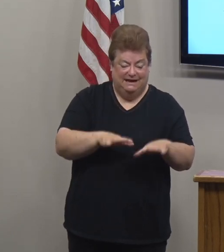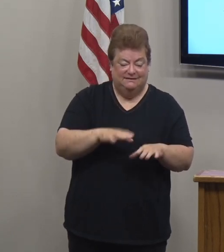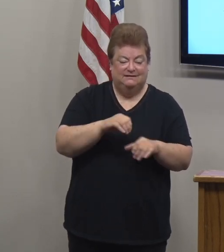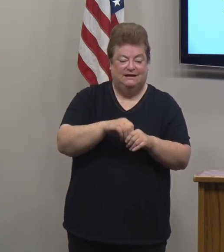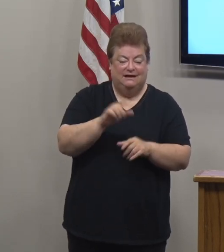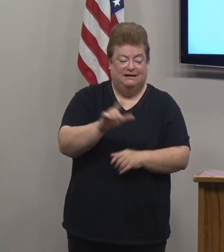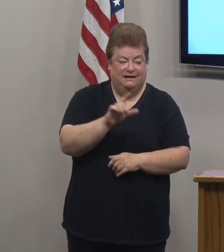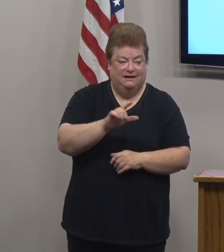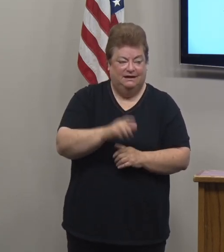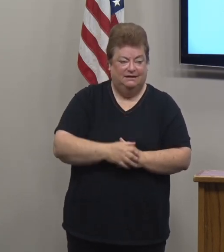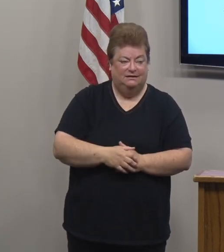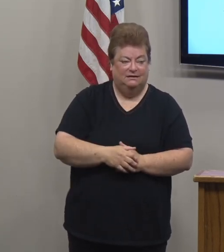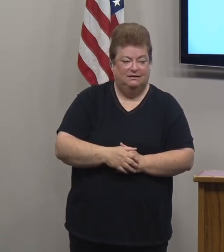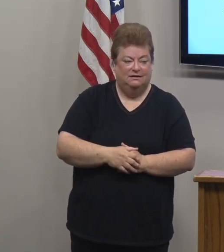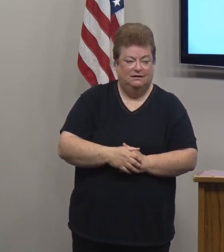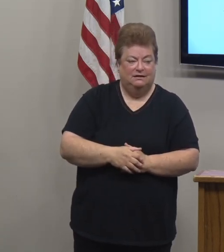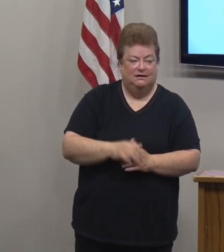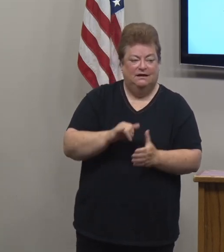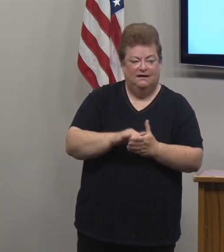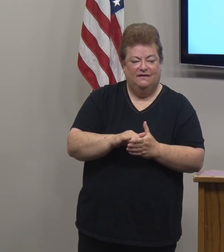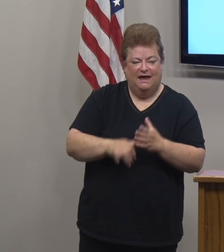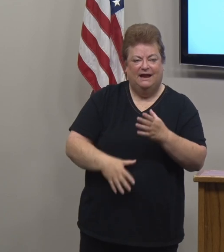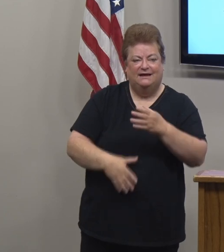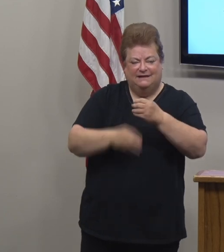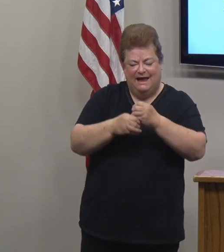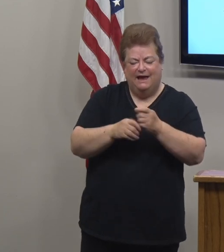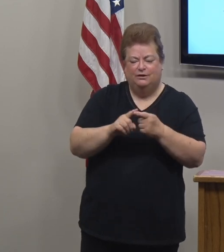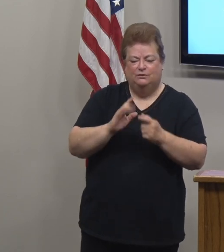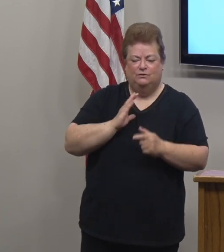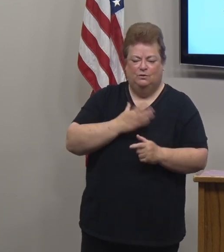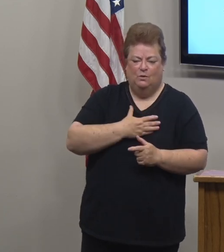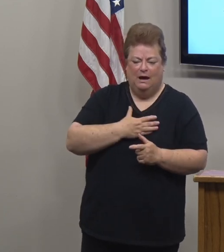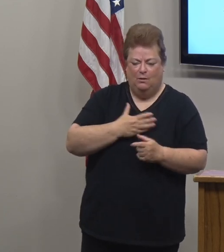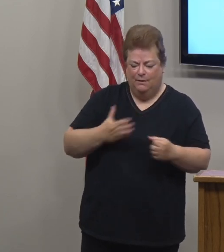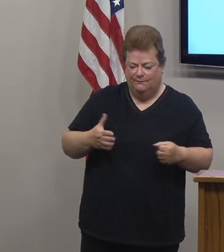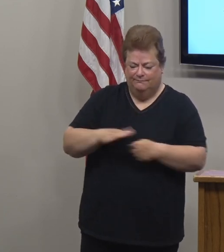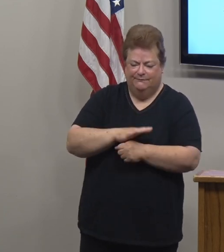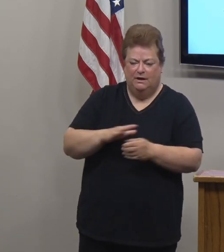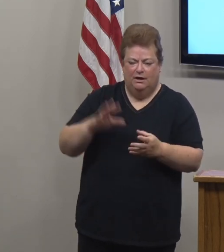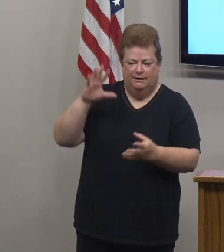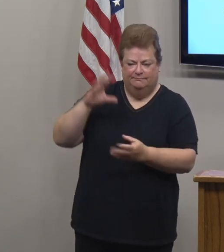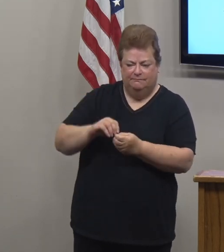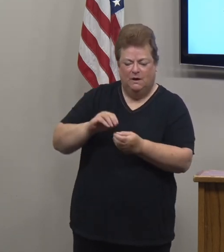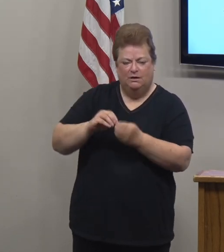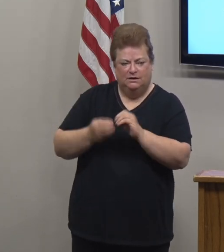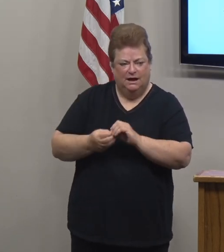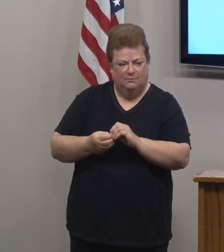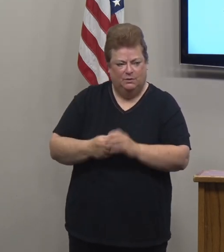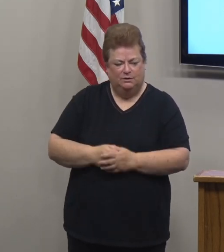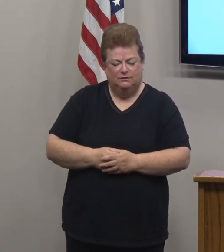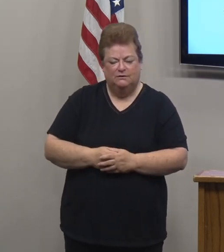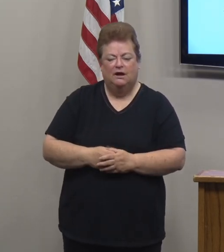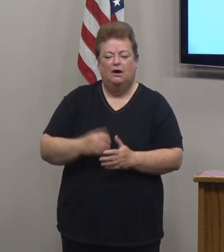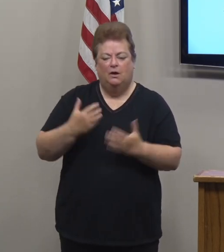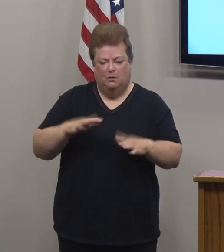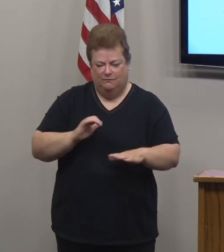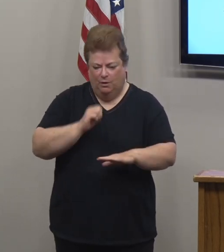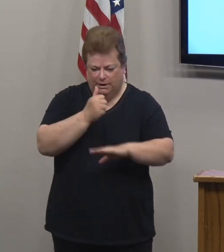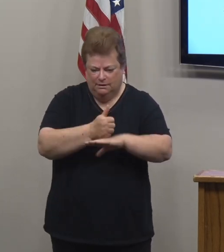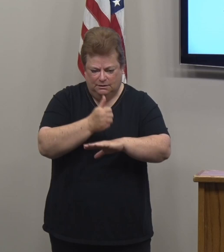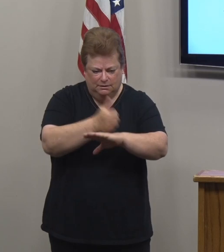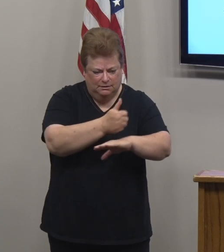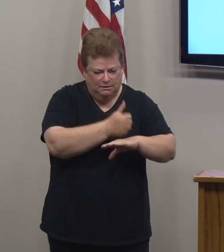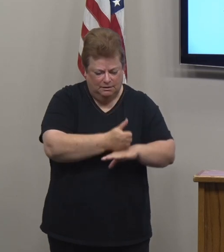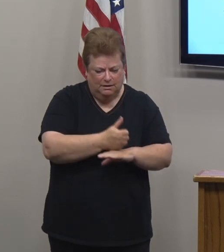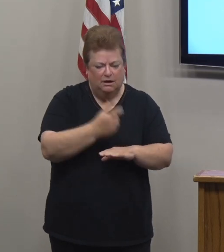Lincoln. That has added to our current caseload of numbers. Measures have been put in place to prevent